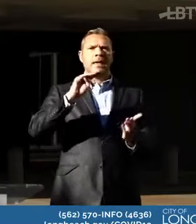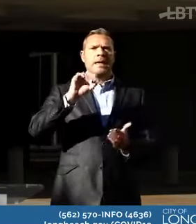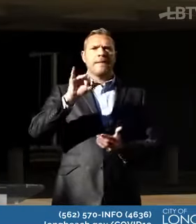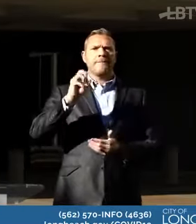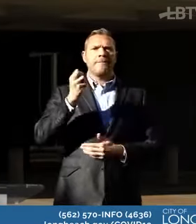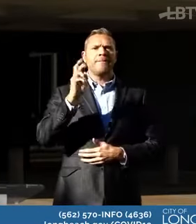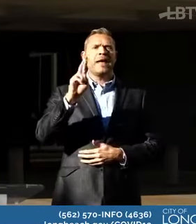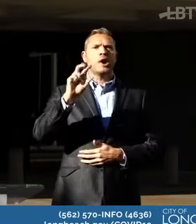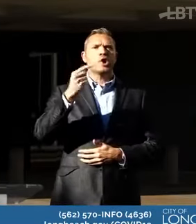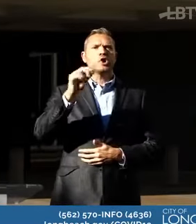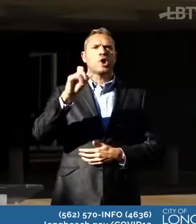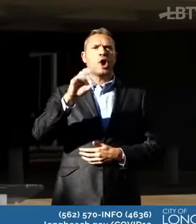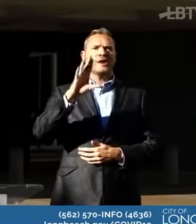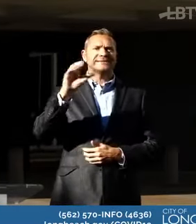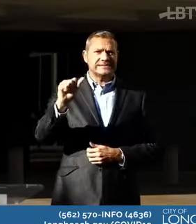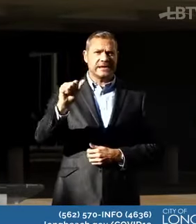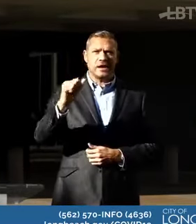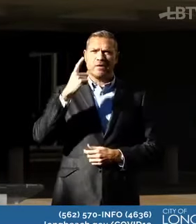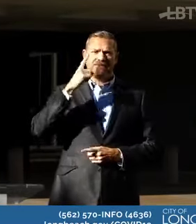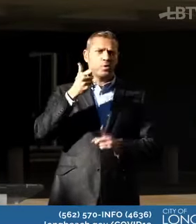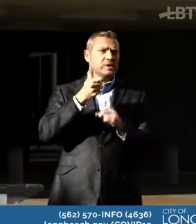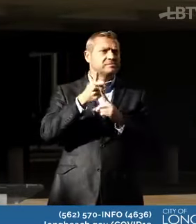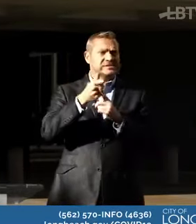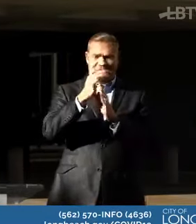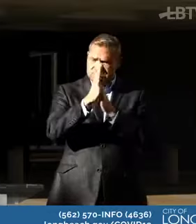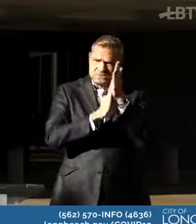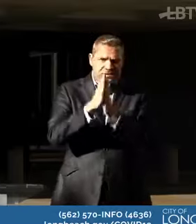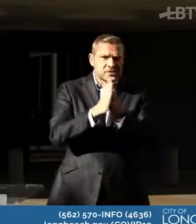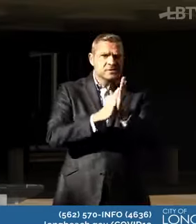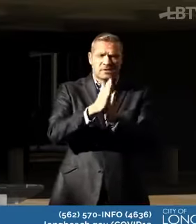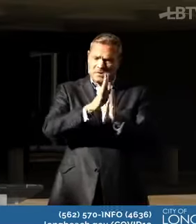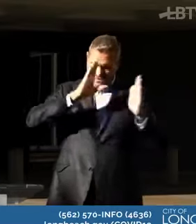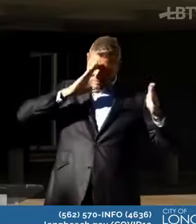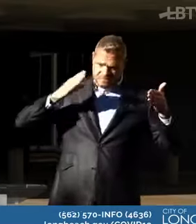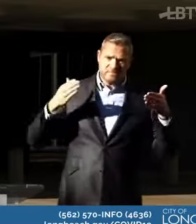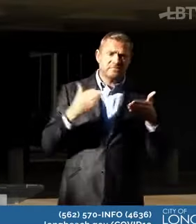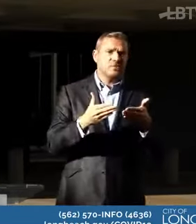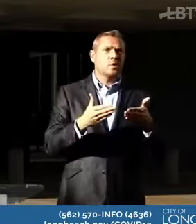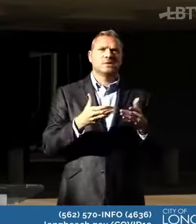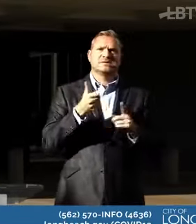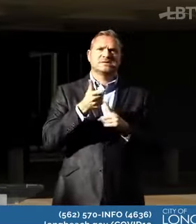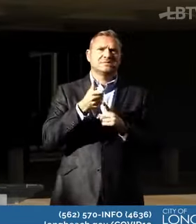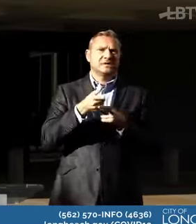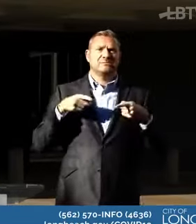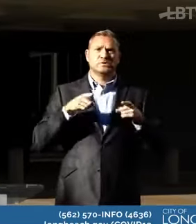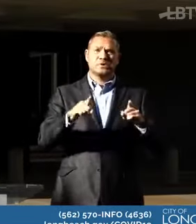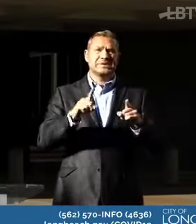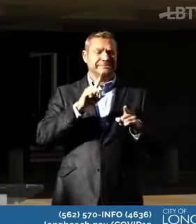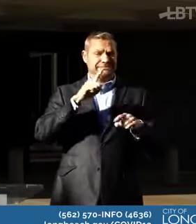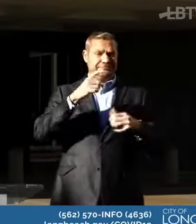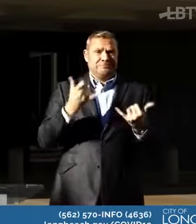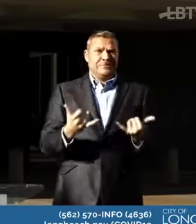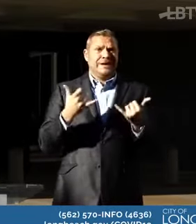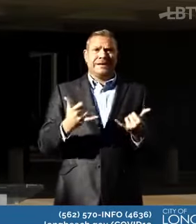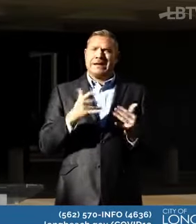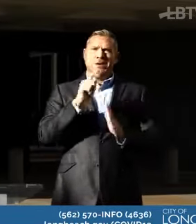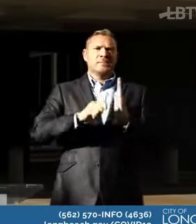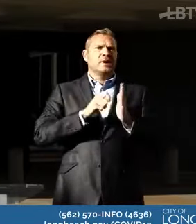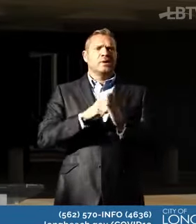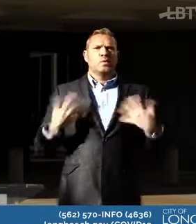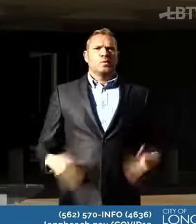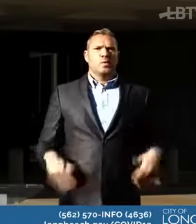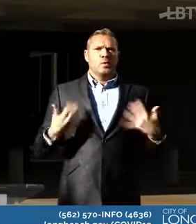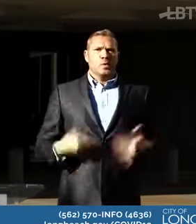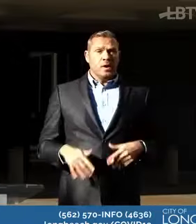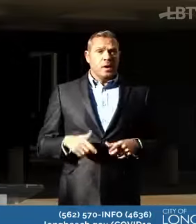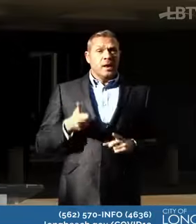resolve in these absolutely unprecedented times has been invaluable. He's worked tirelessly while undergoing his own grief